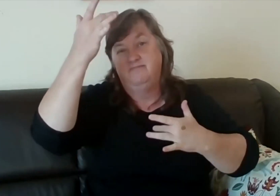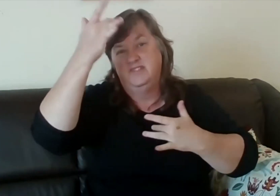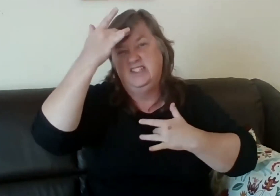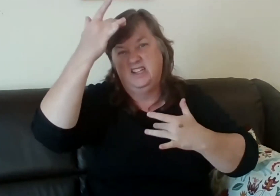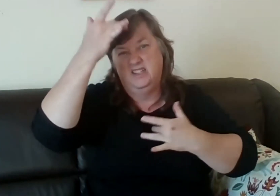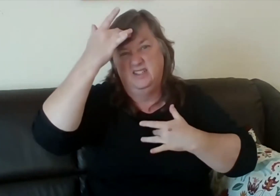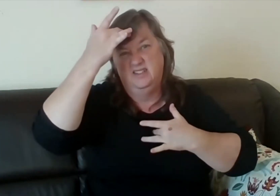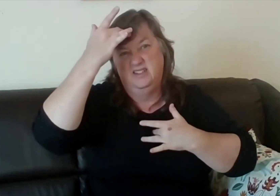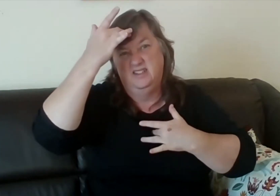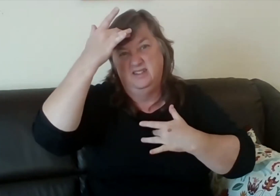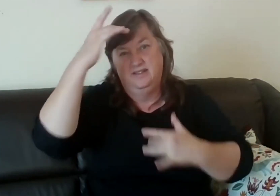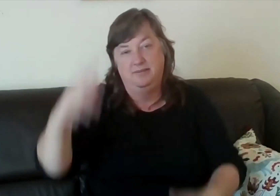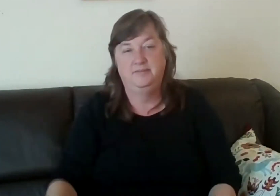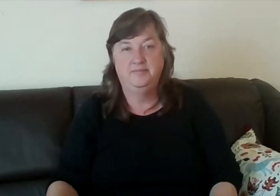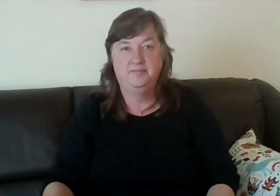Sick.